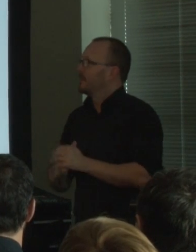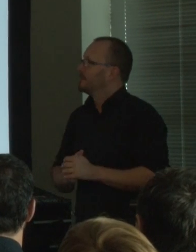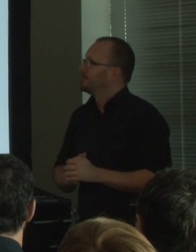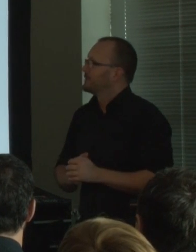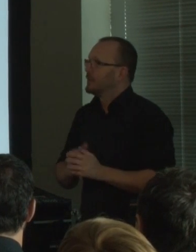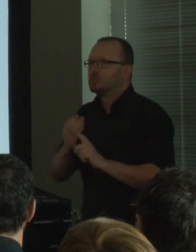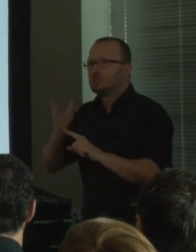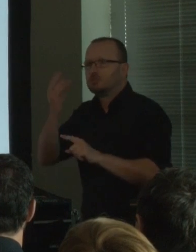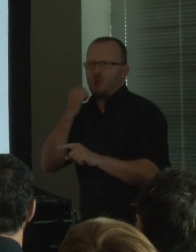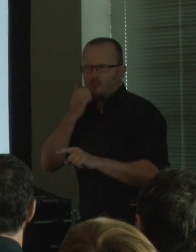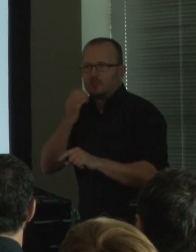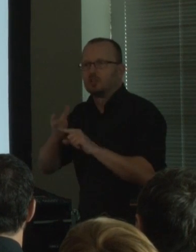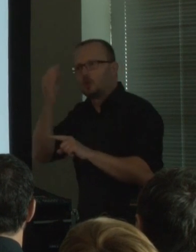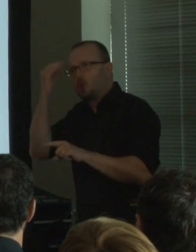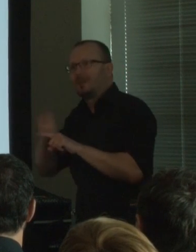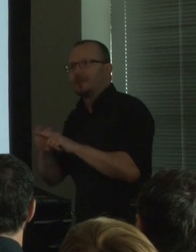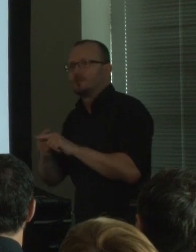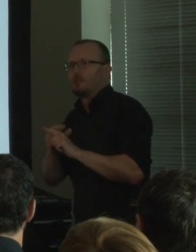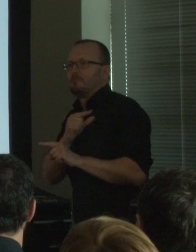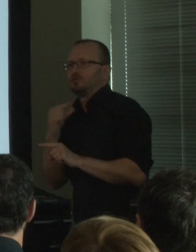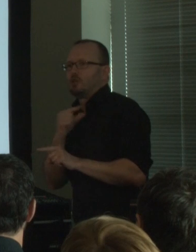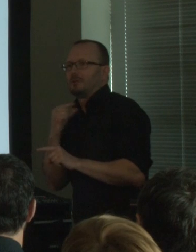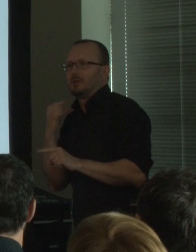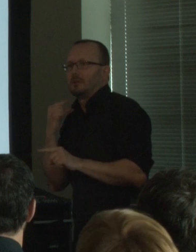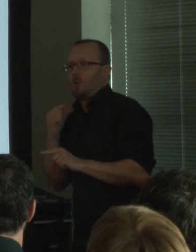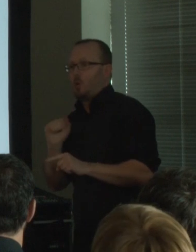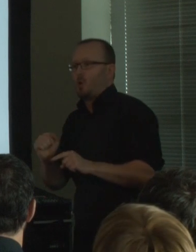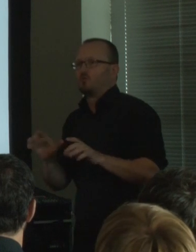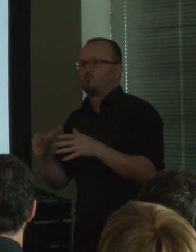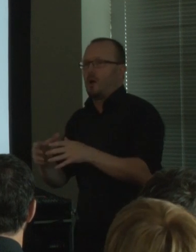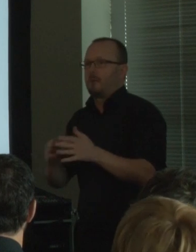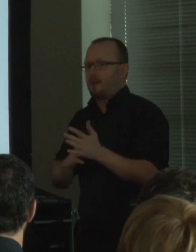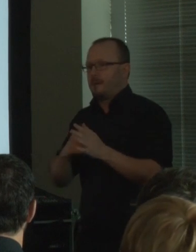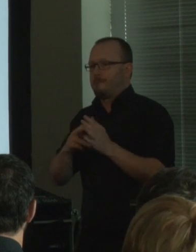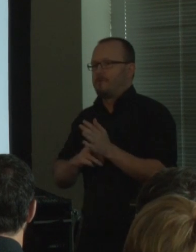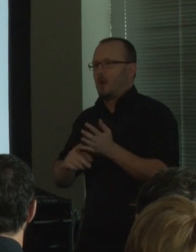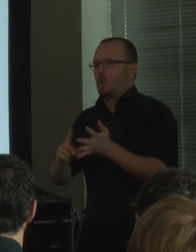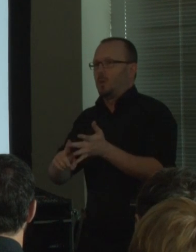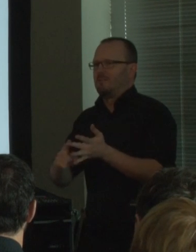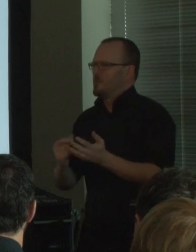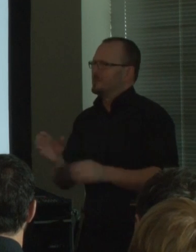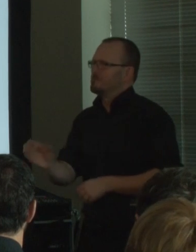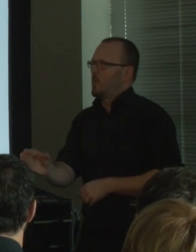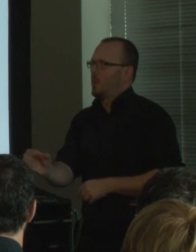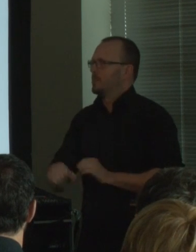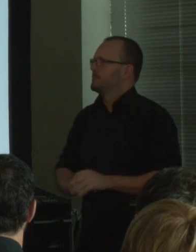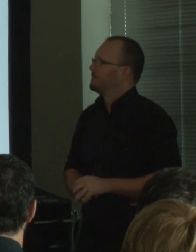from missionary. Her tribe, Mamoi, is very small.